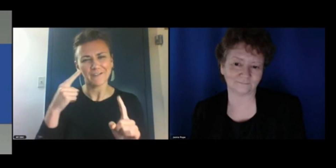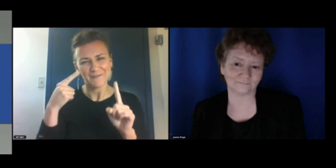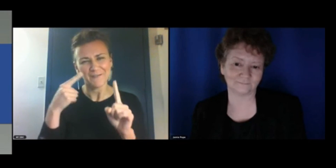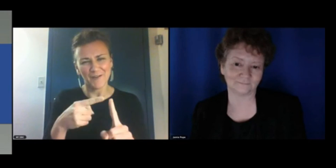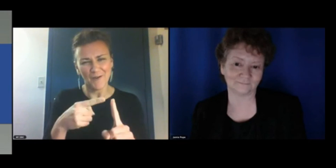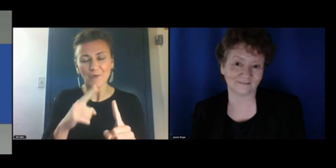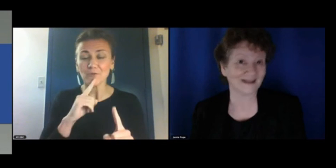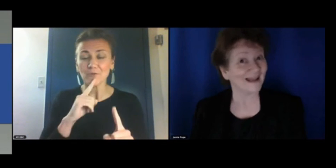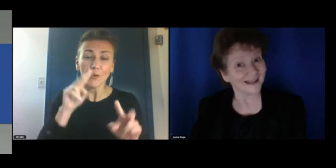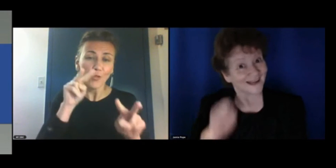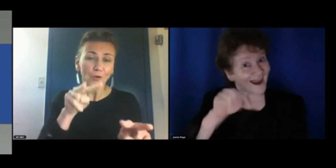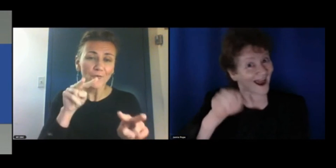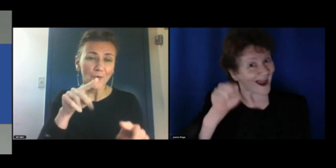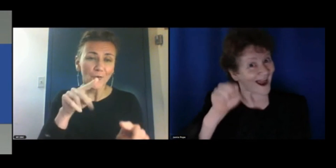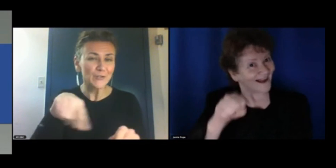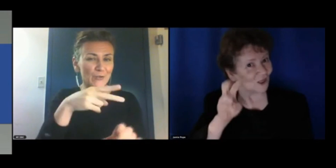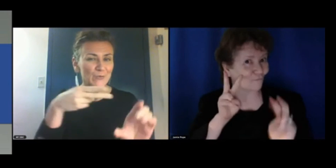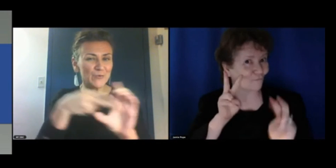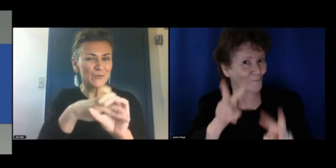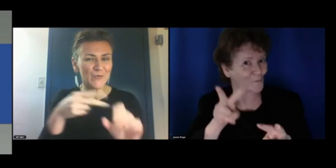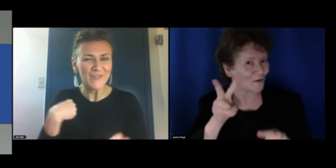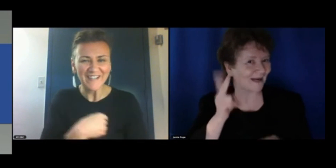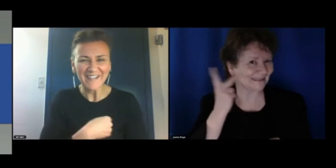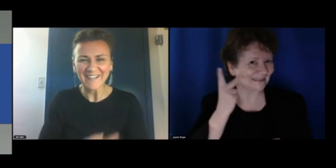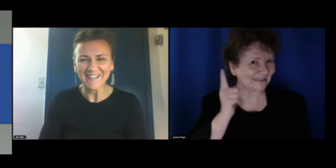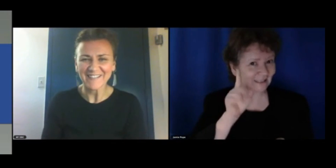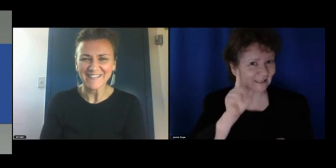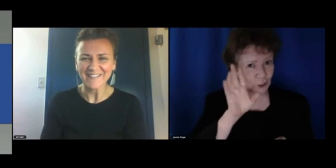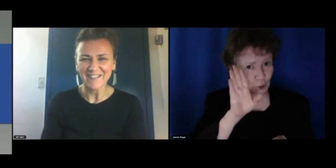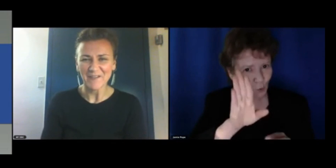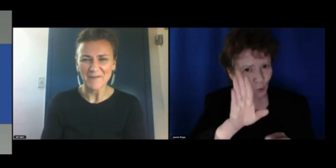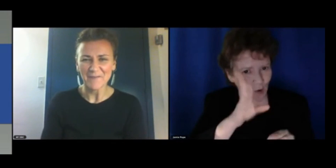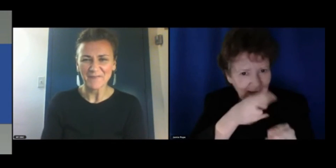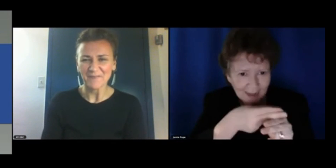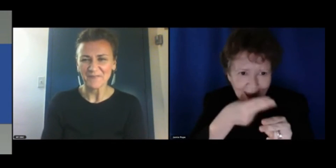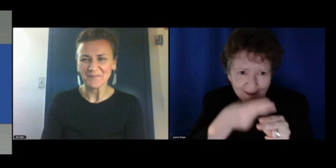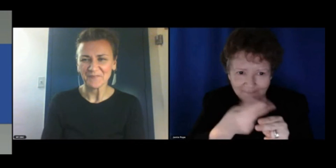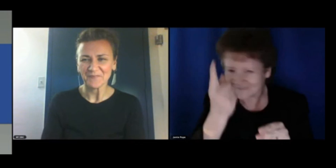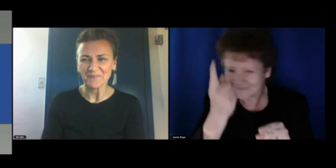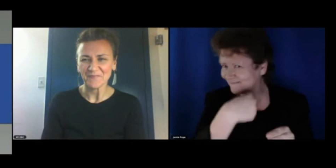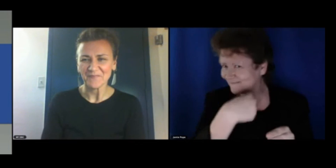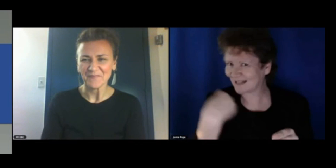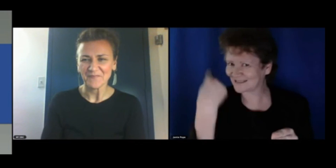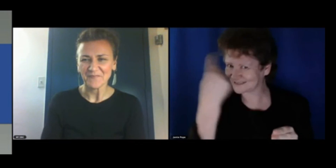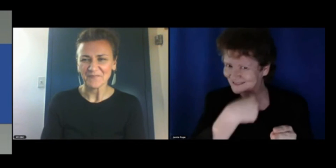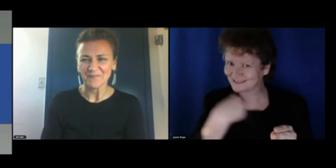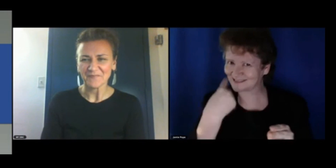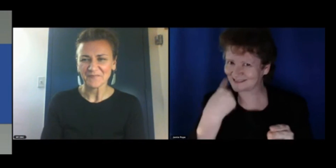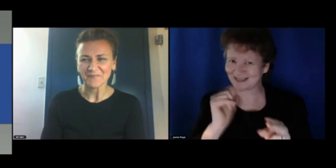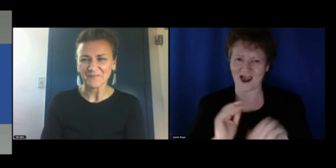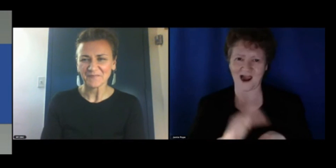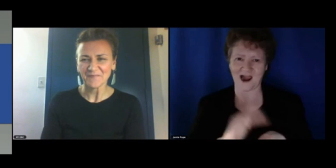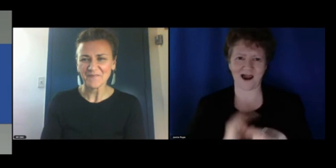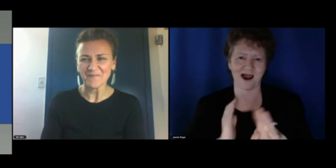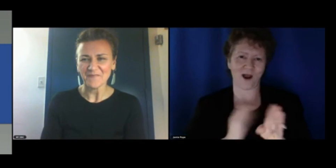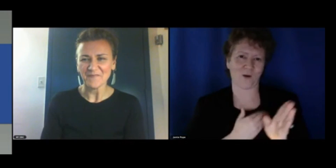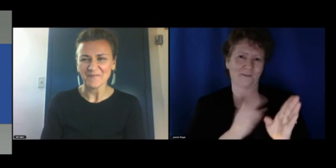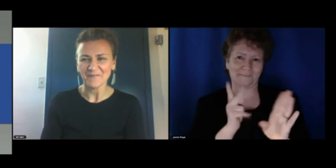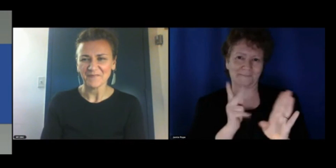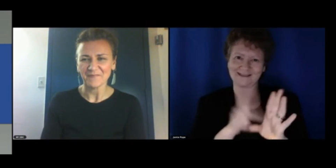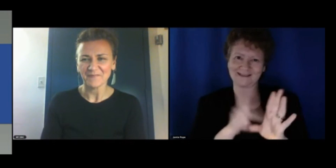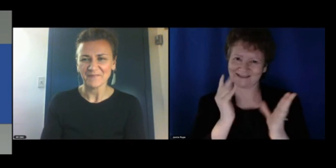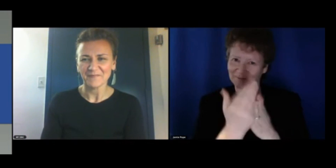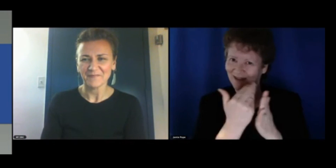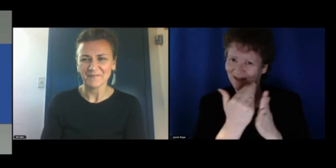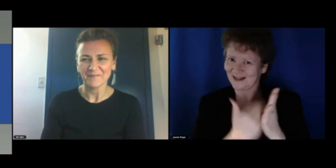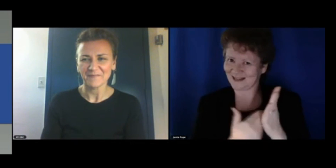more knowledge and for our deafblind leaders to be able to share their knowledge. And